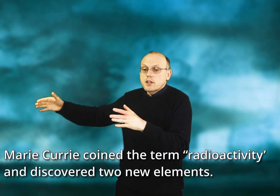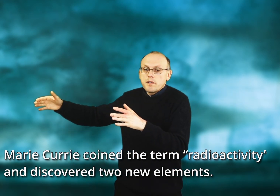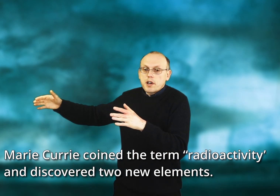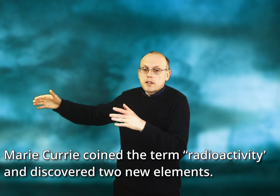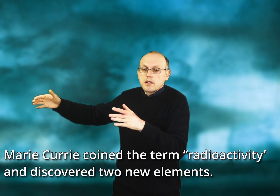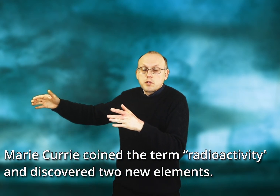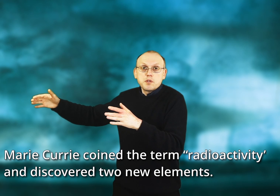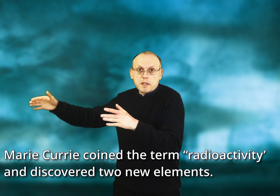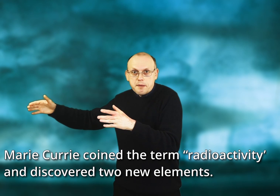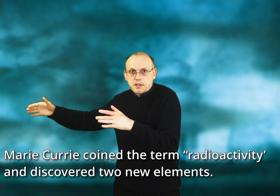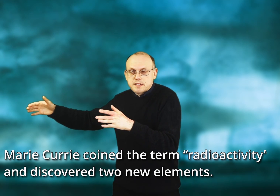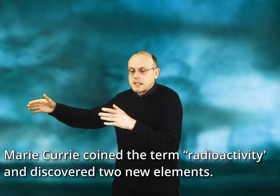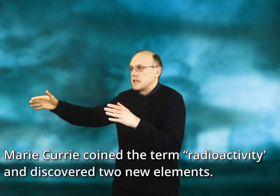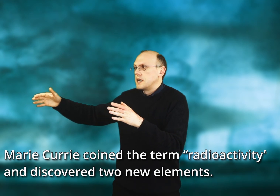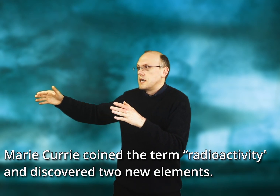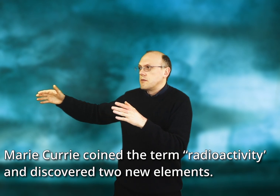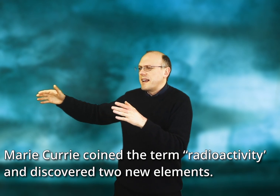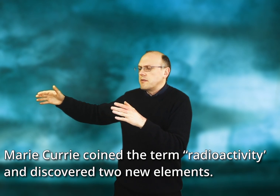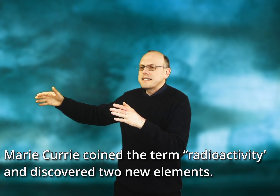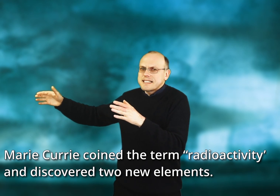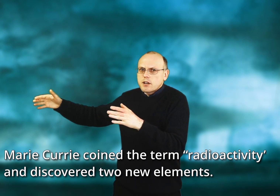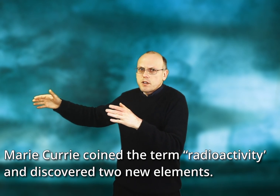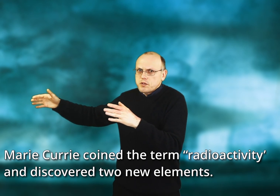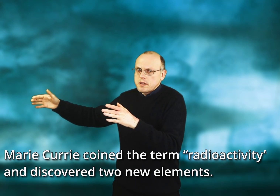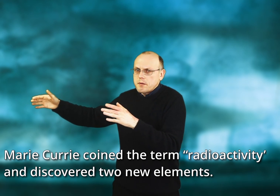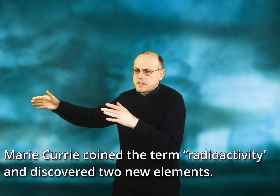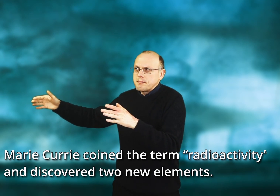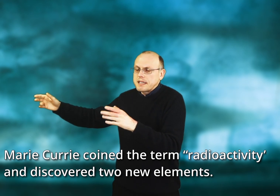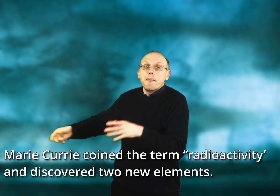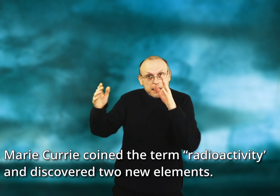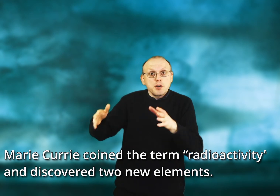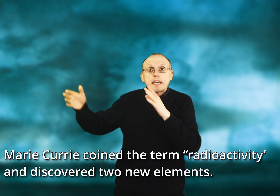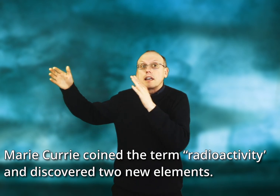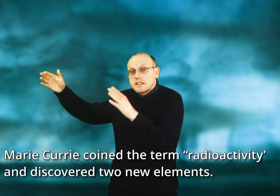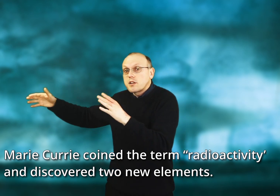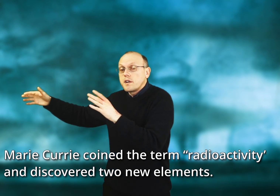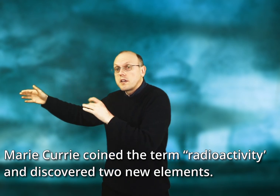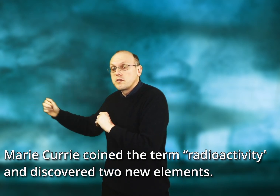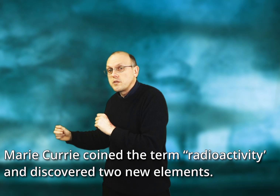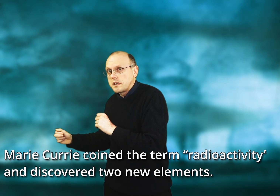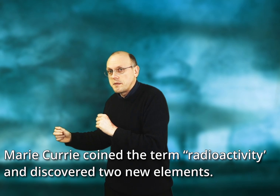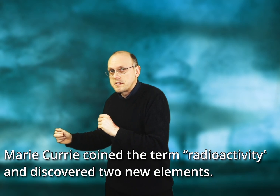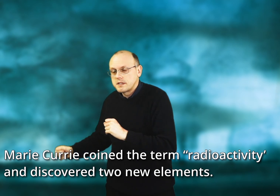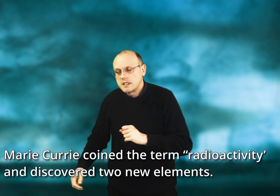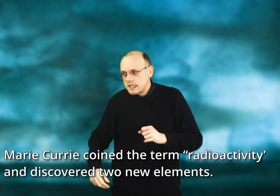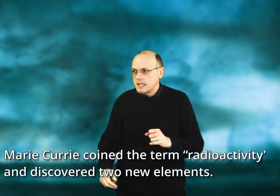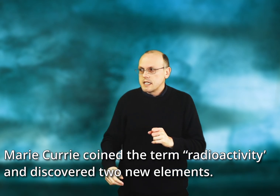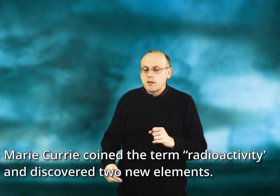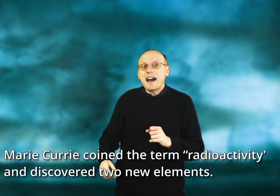discovered two new elements. Well, when I say discovered two new elements, I mean Marie Curie discovered two new elements. So our second